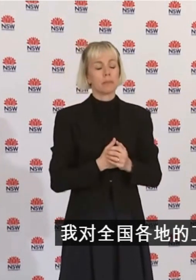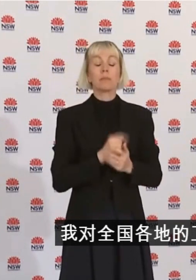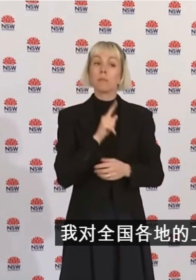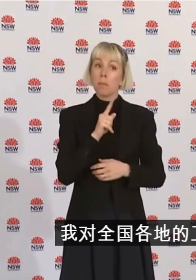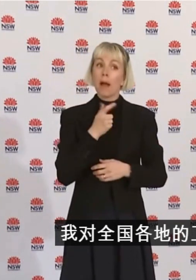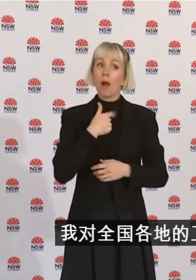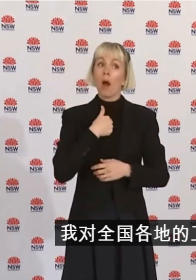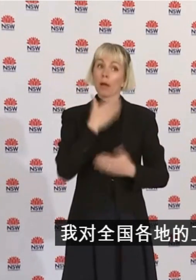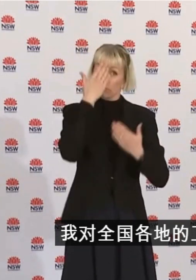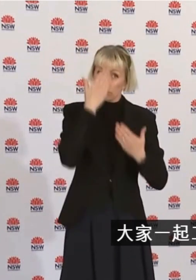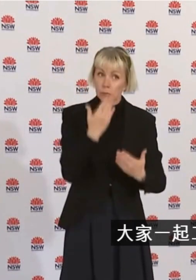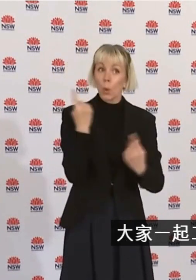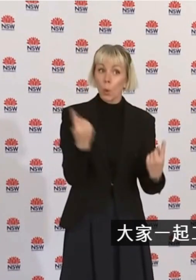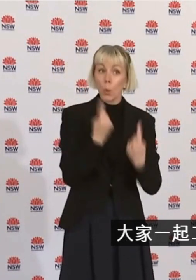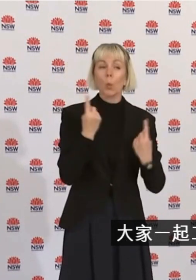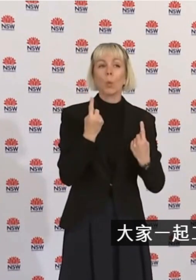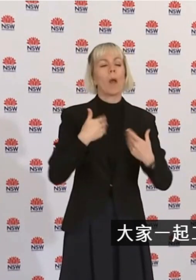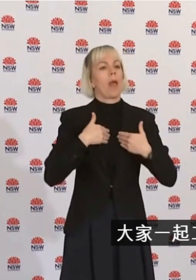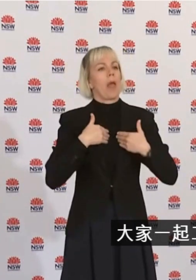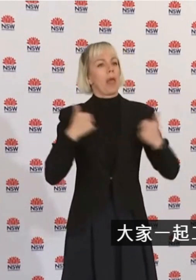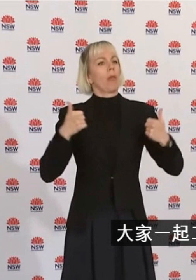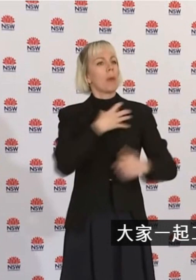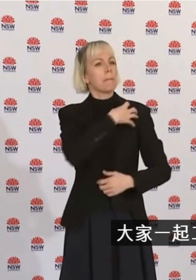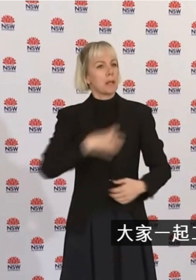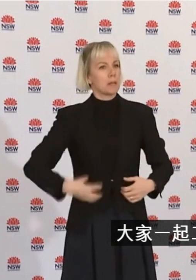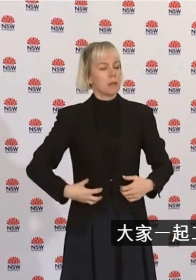ministers right around the country. We all work together,